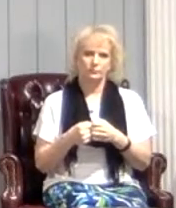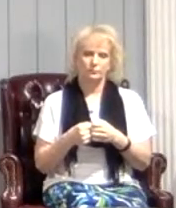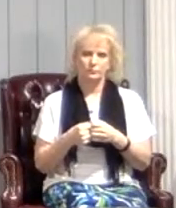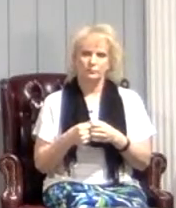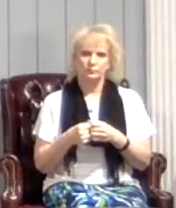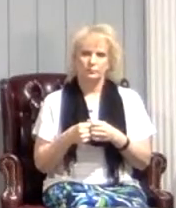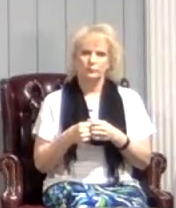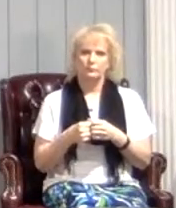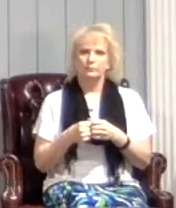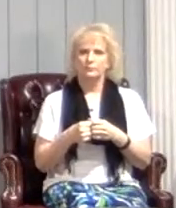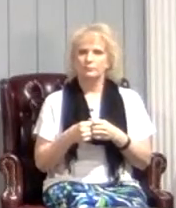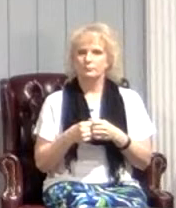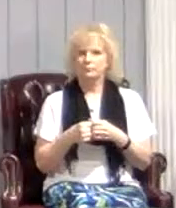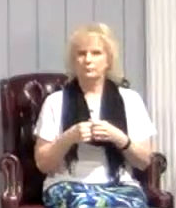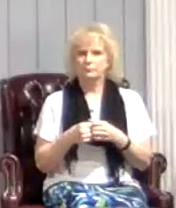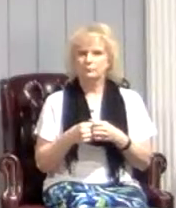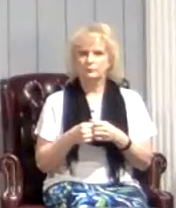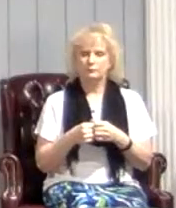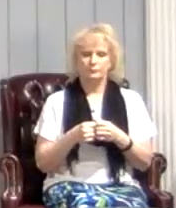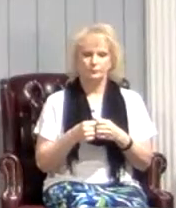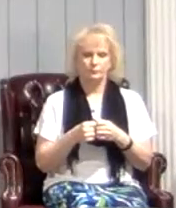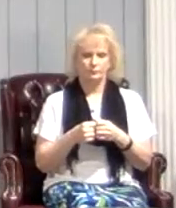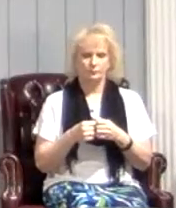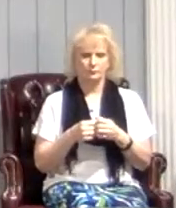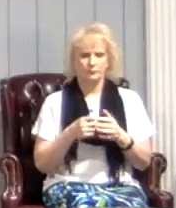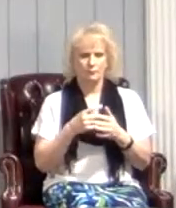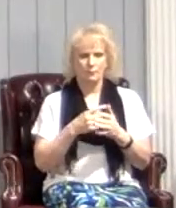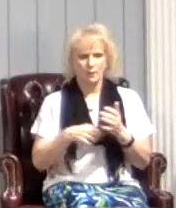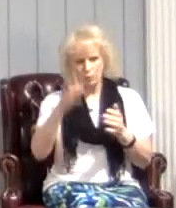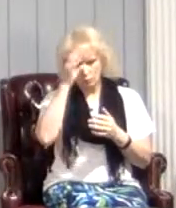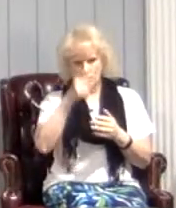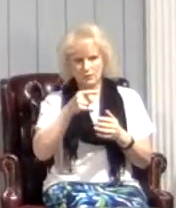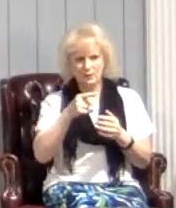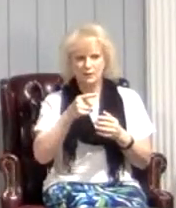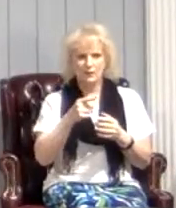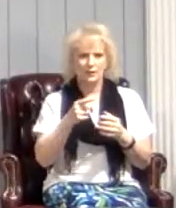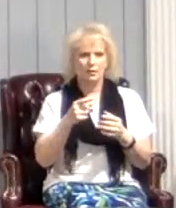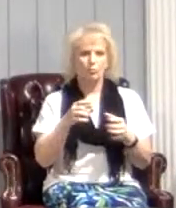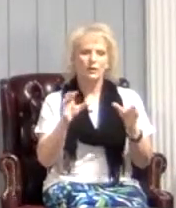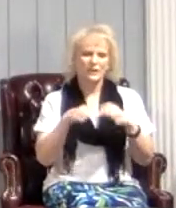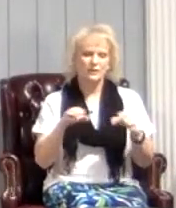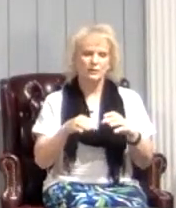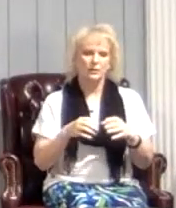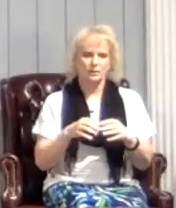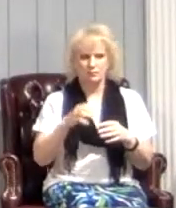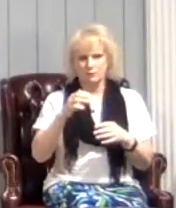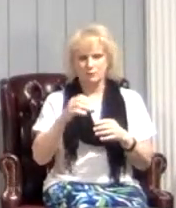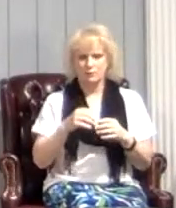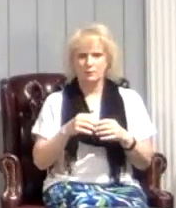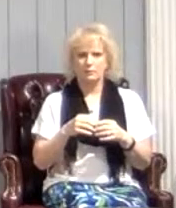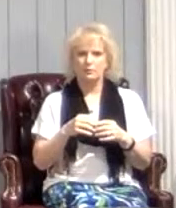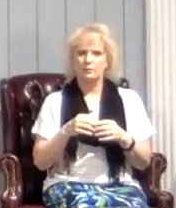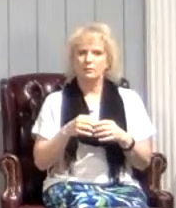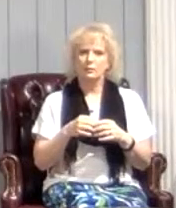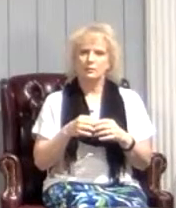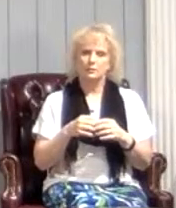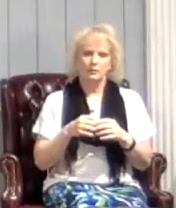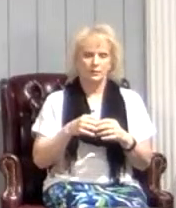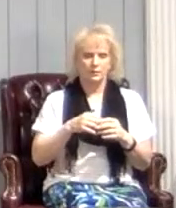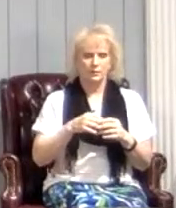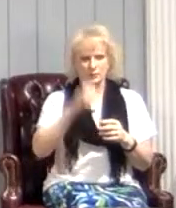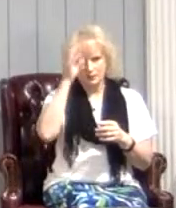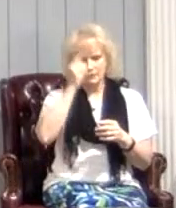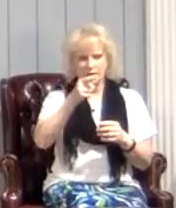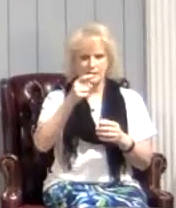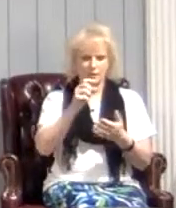repaired. And so what he did is he wrote out, he said, this is why it's broken. And he gave 8